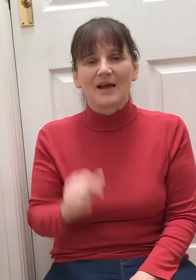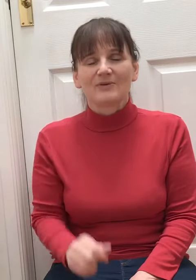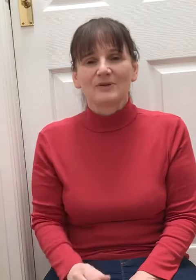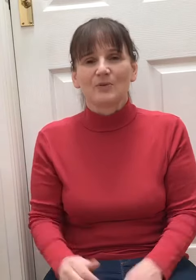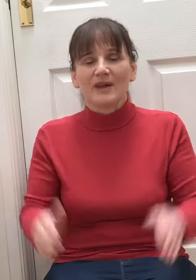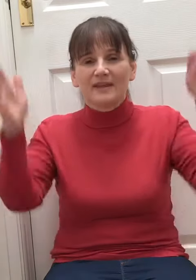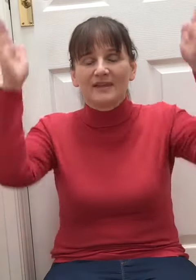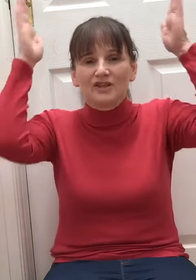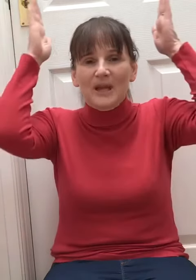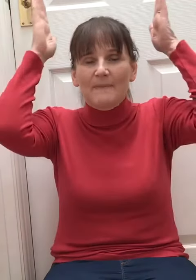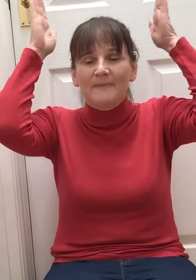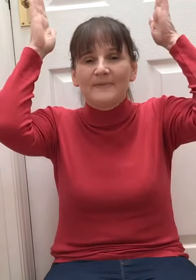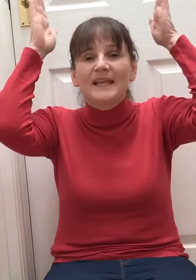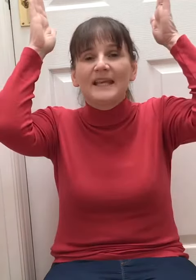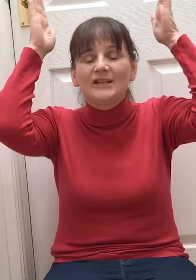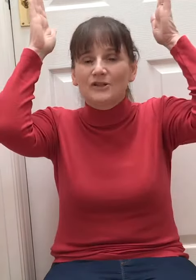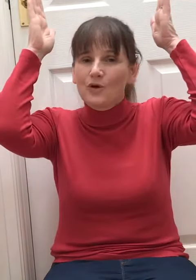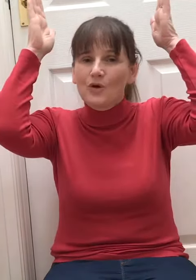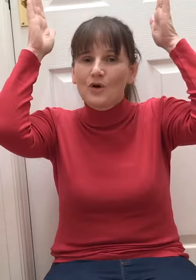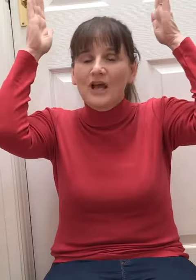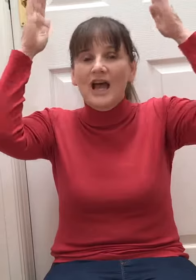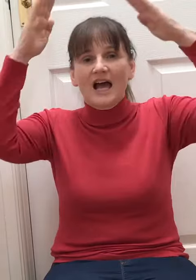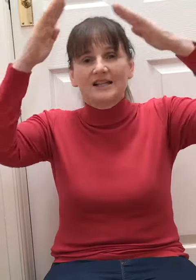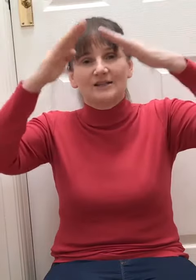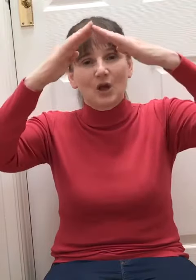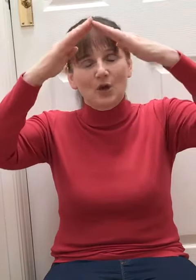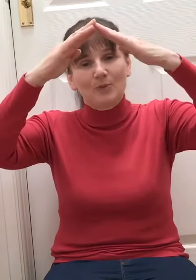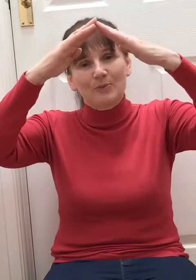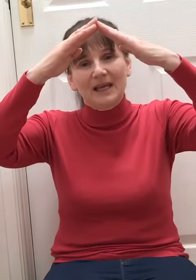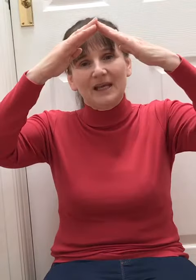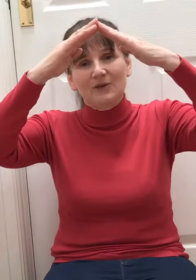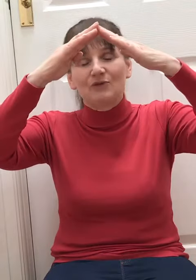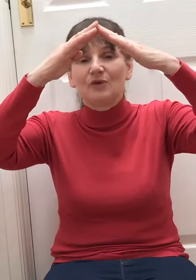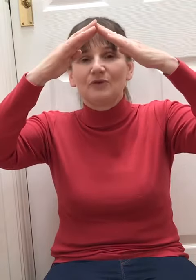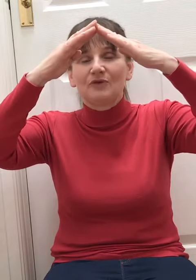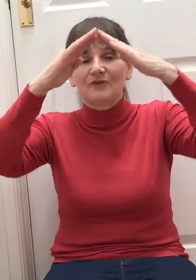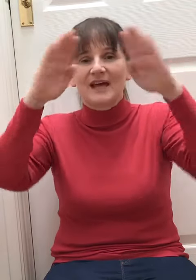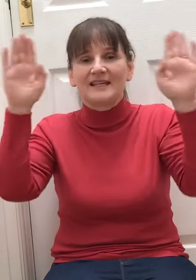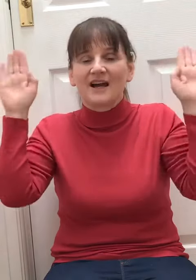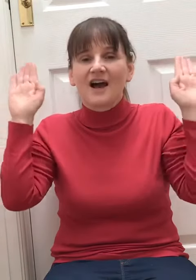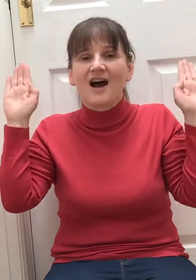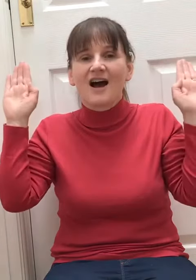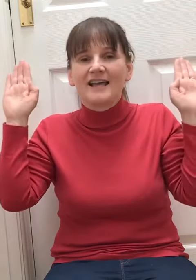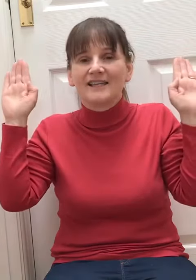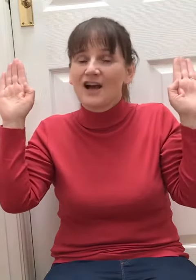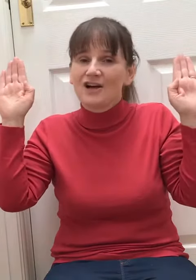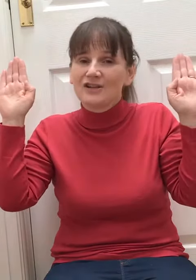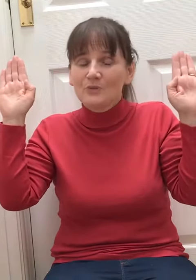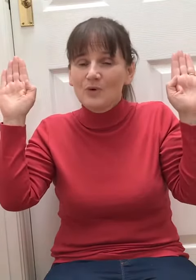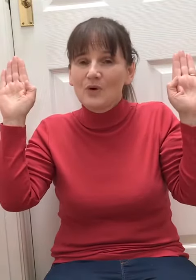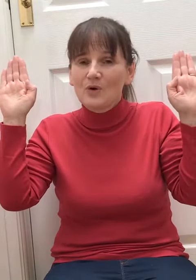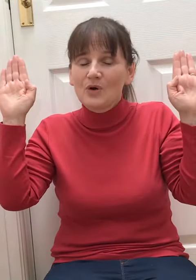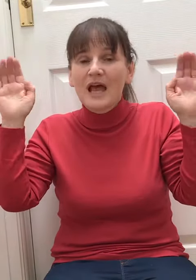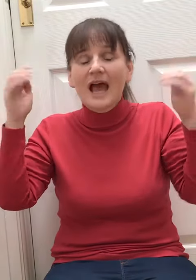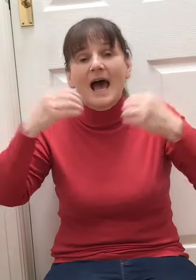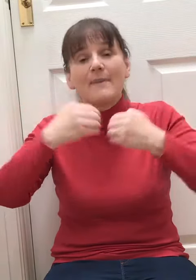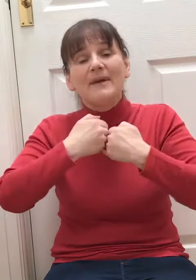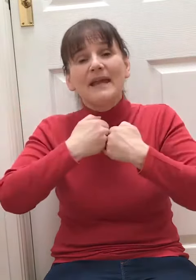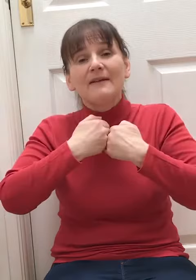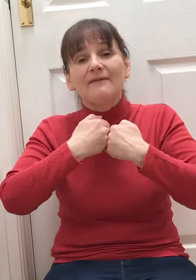house with a chimney tall, a sloping roof and a high garden wall, a big